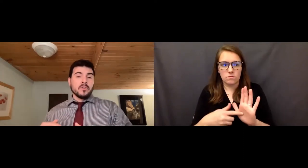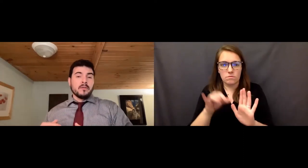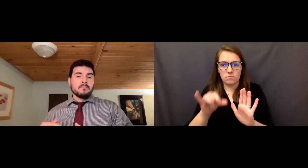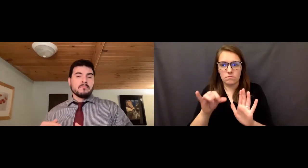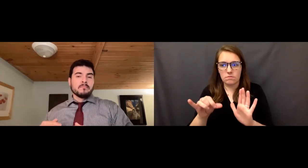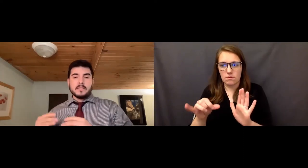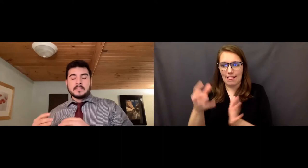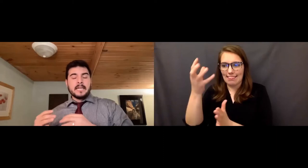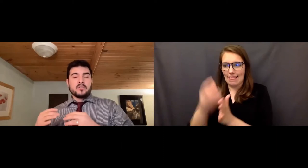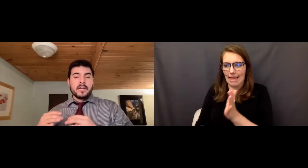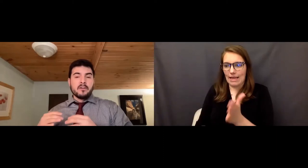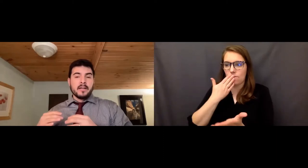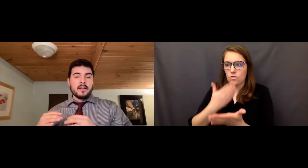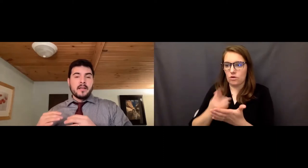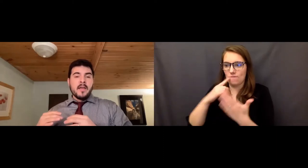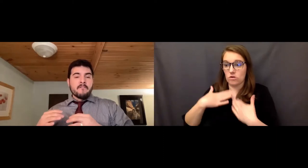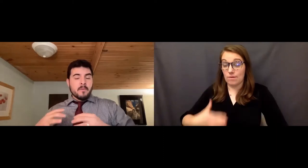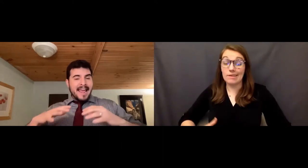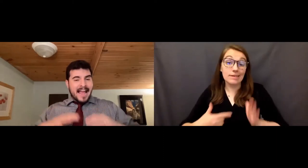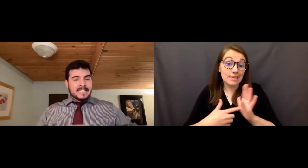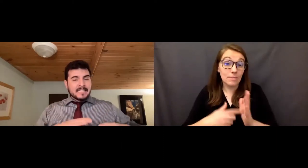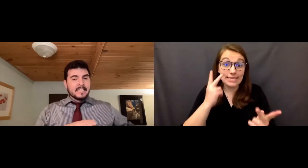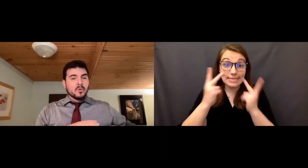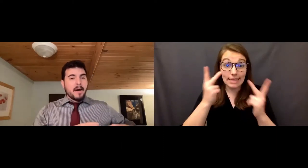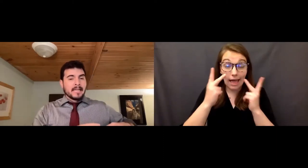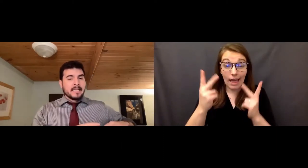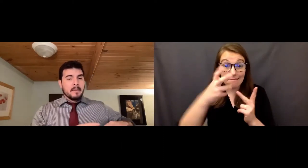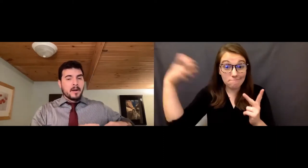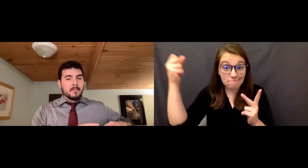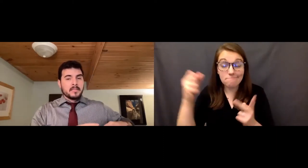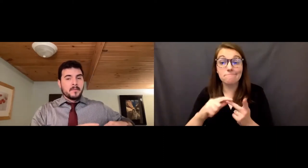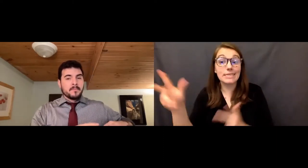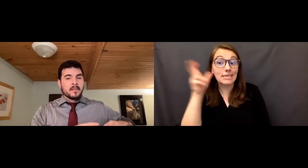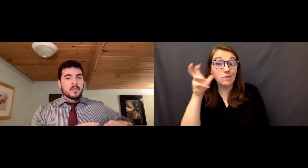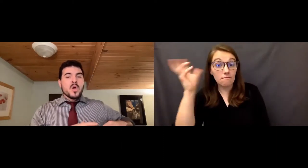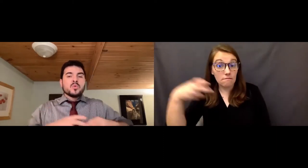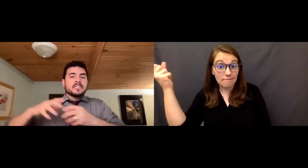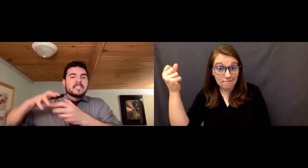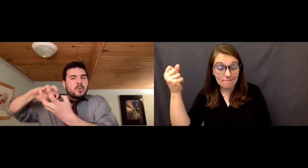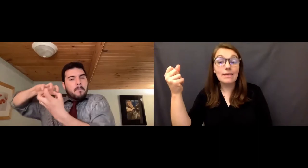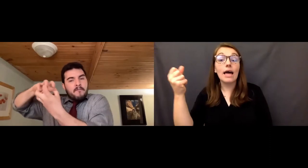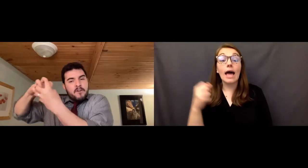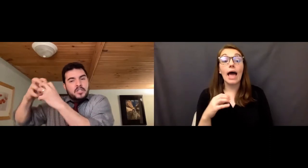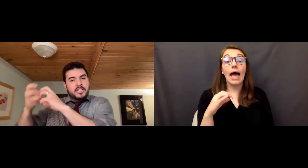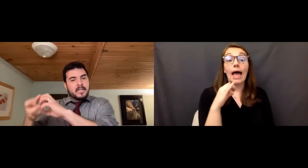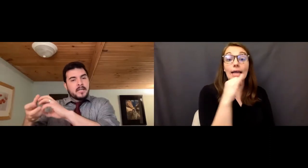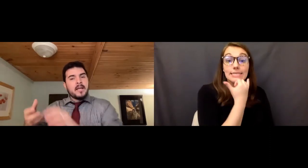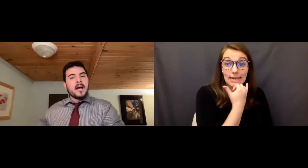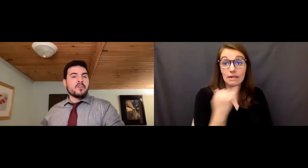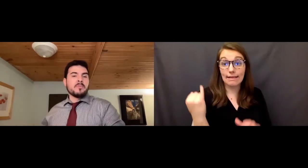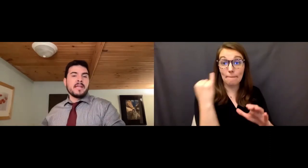corporeal good, like sight or hearing, from an accidental bodily impairment to an essential